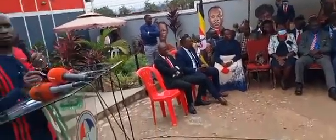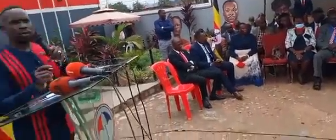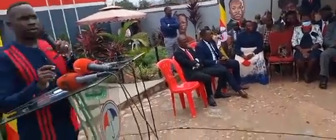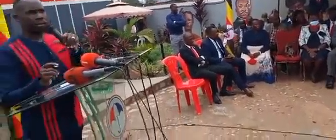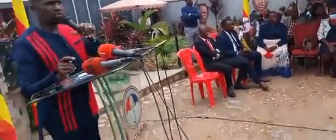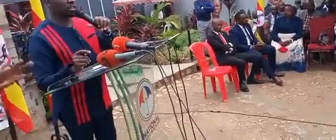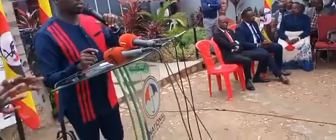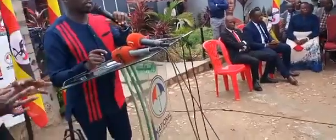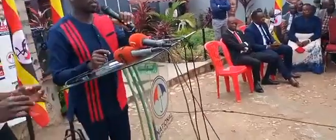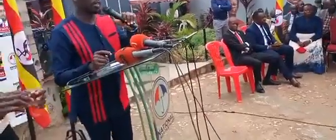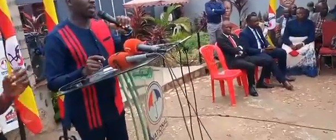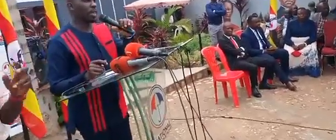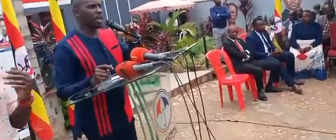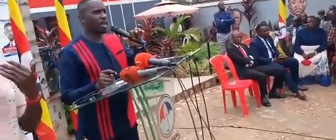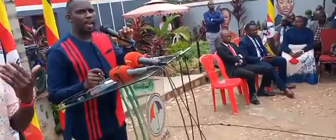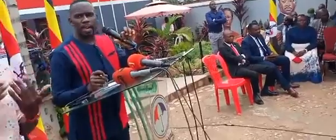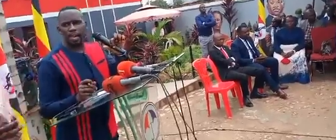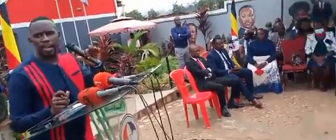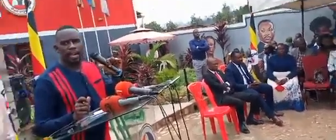Thank you. Okay, thank you, Charles.